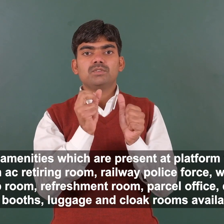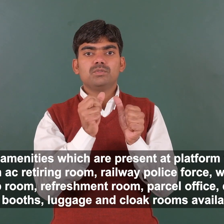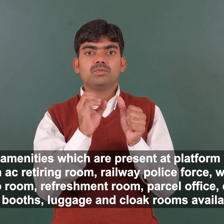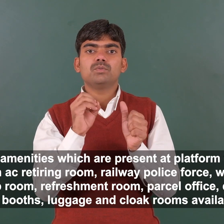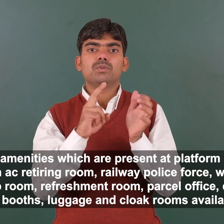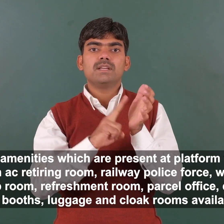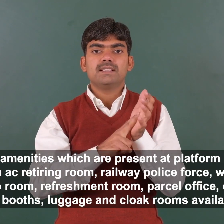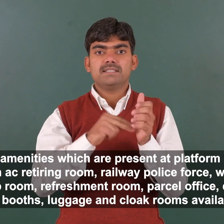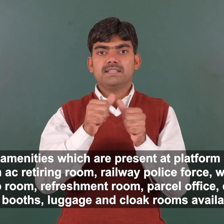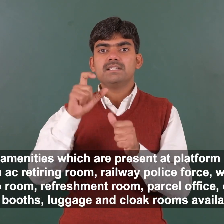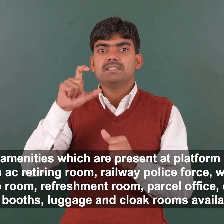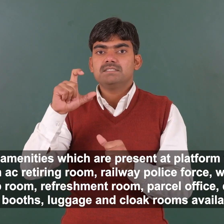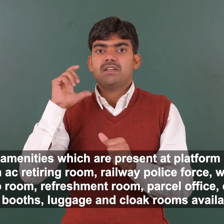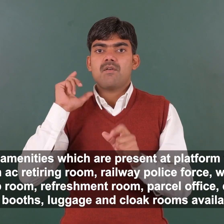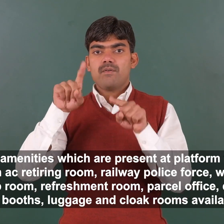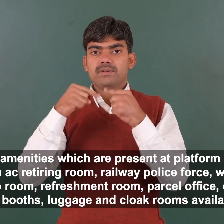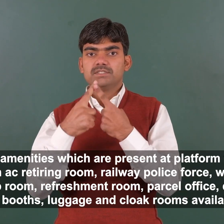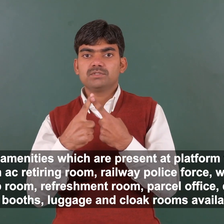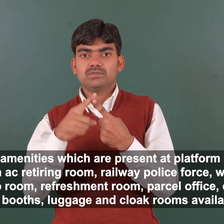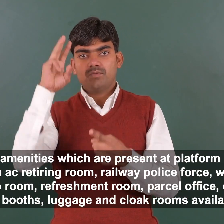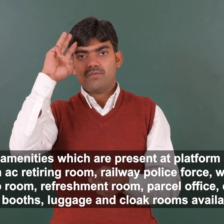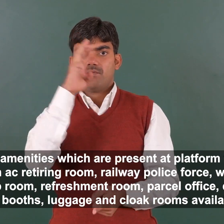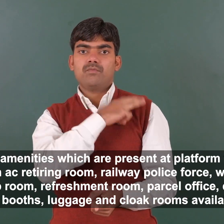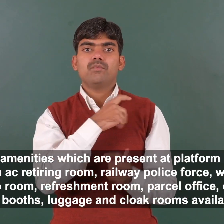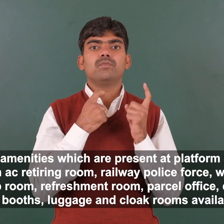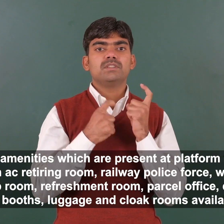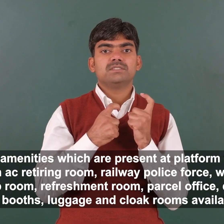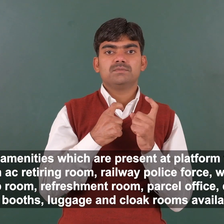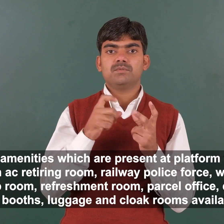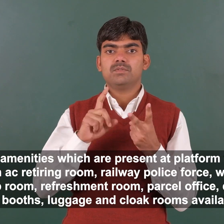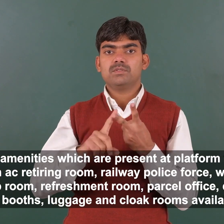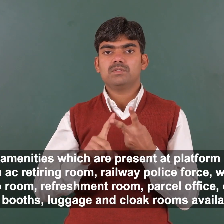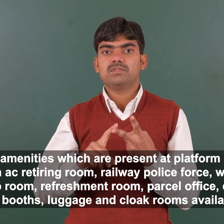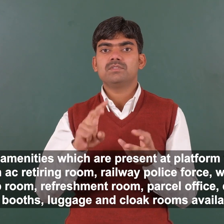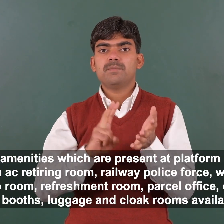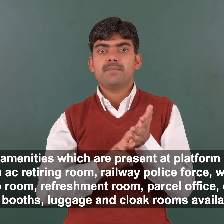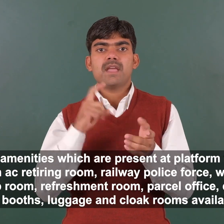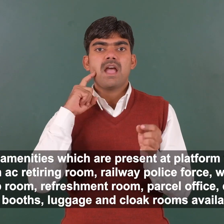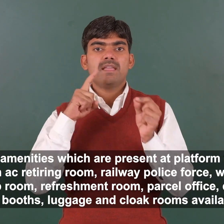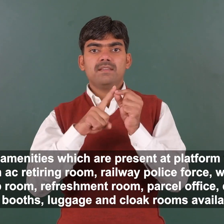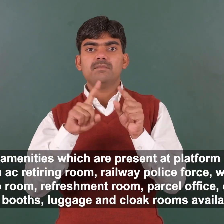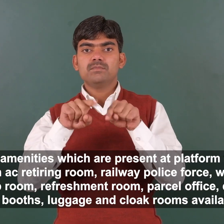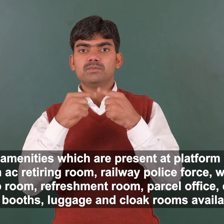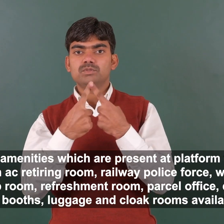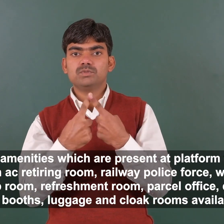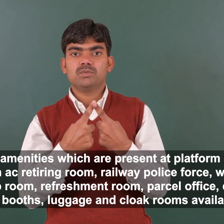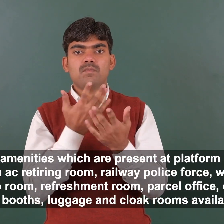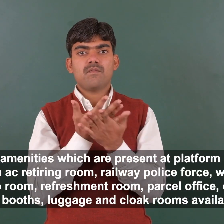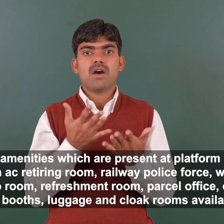non-AC retiring room, railway police force, waiting rooms, VIP room,